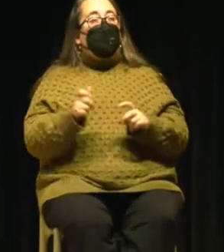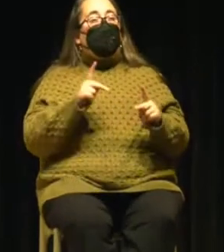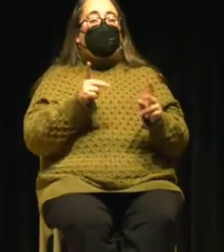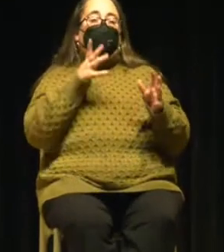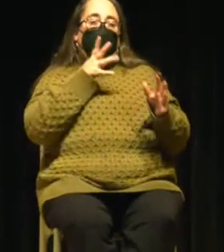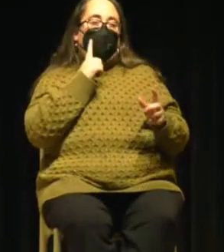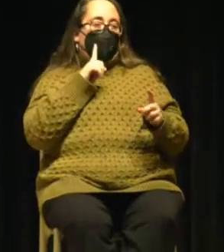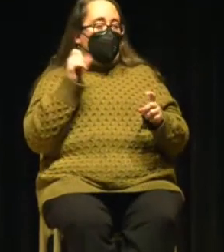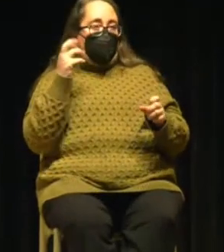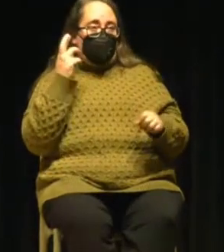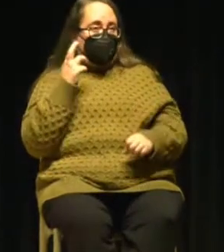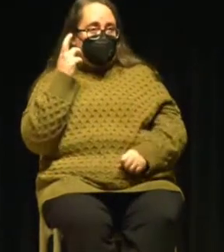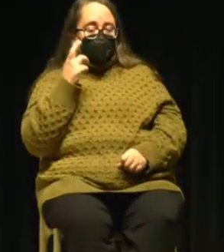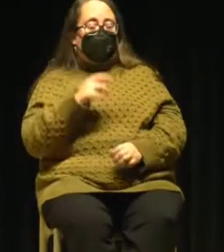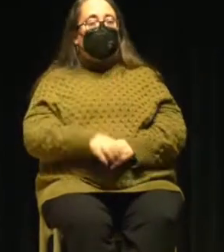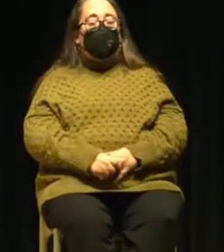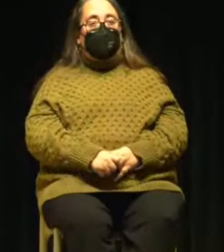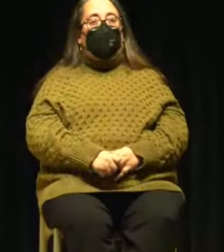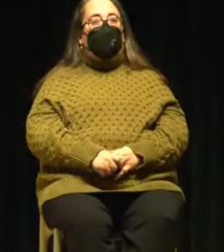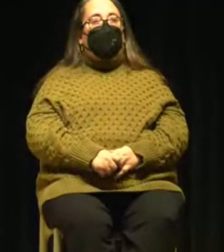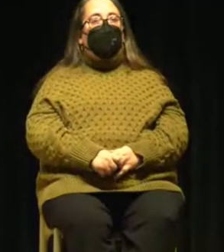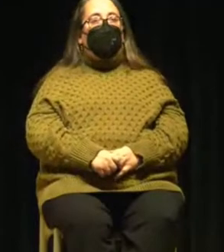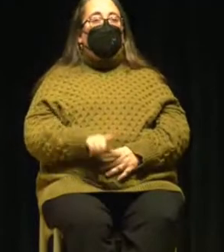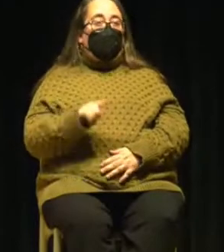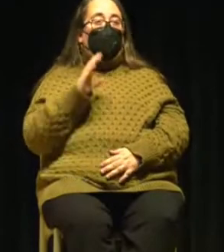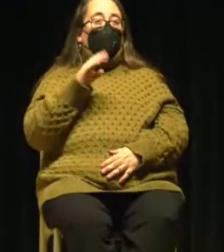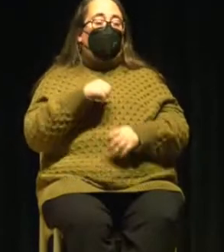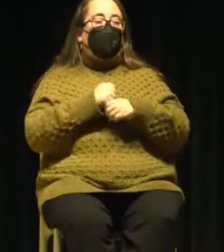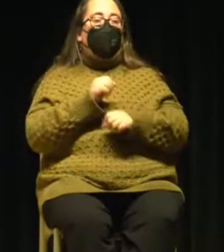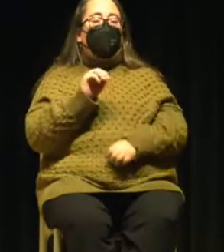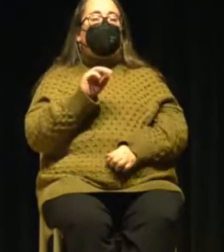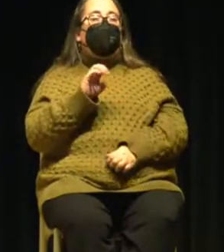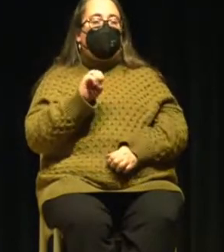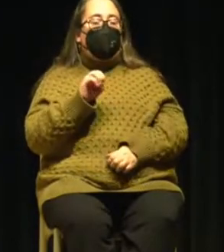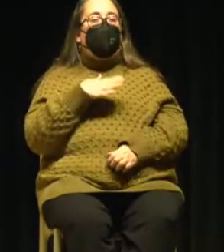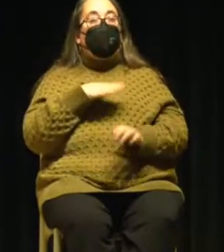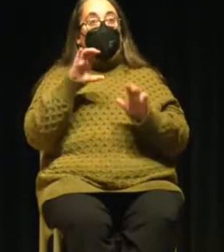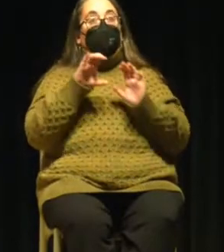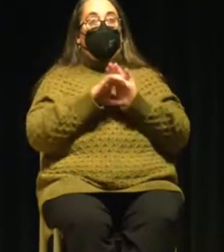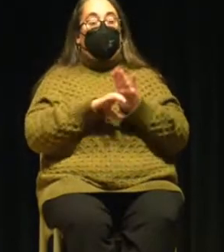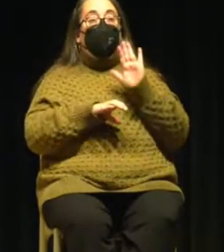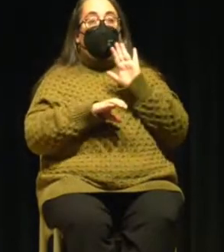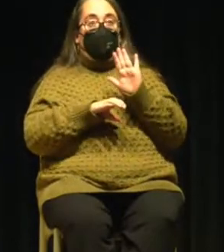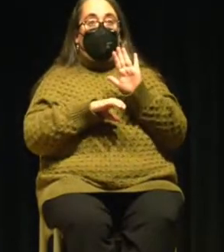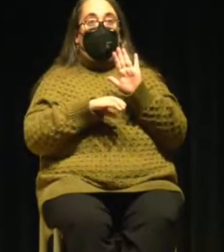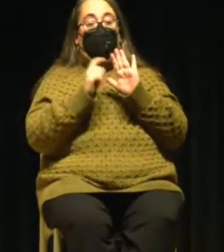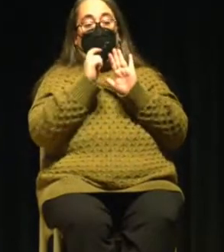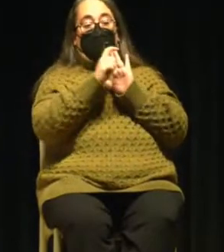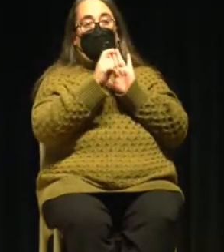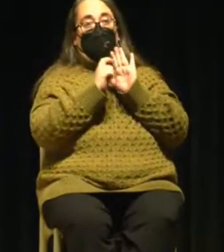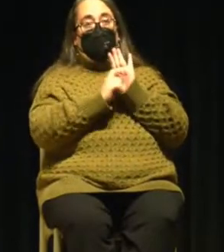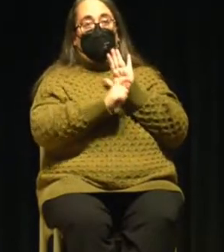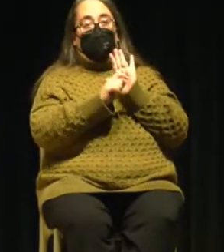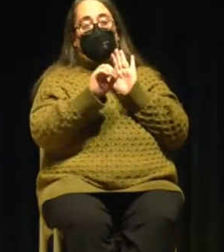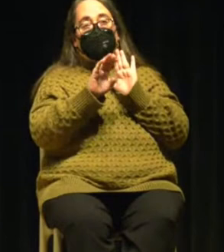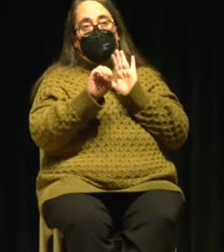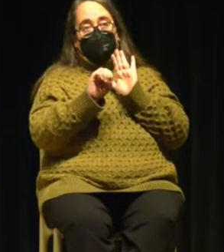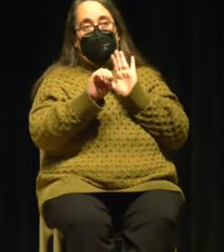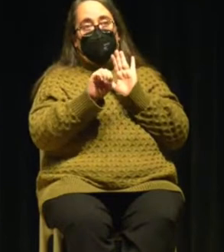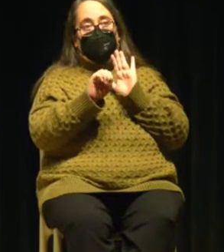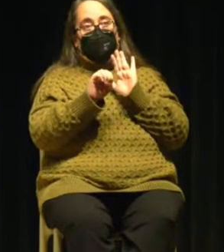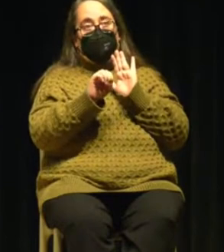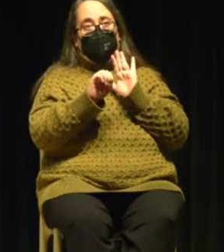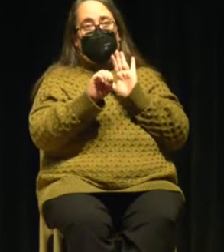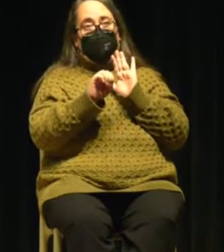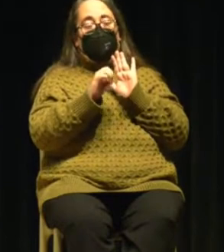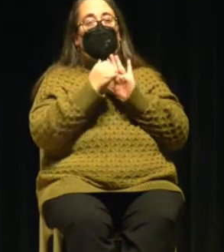other reasons, and they would create memes based. So my picture would be turned into a meme